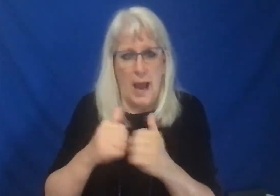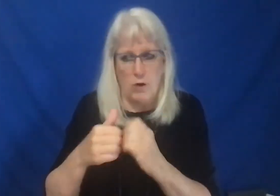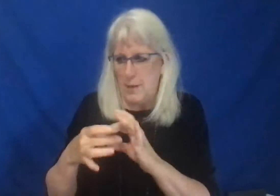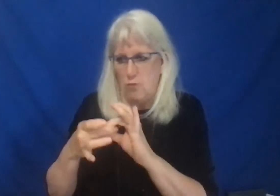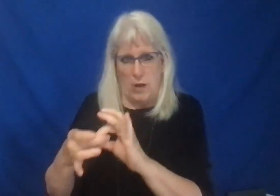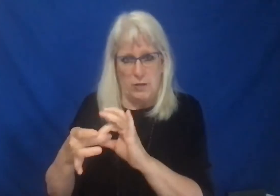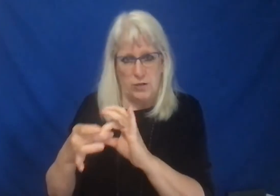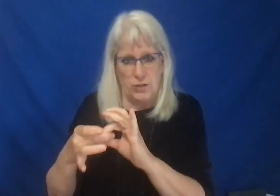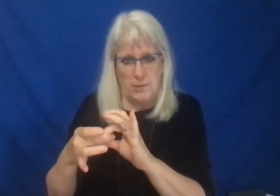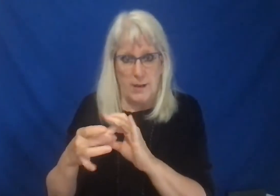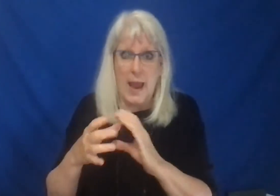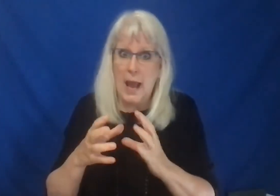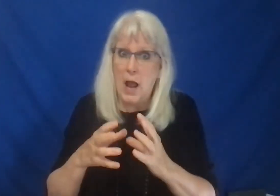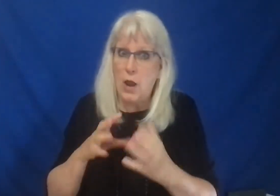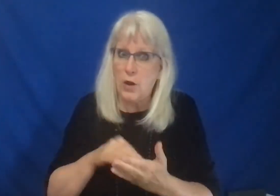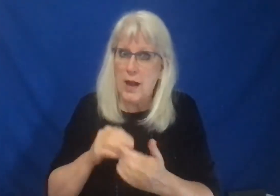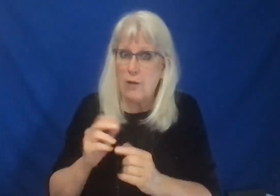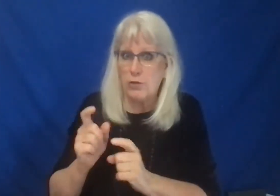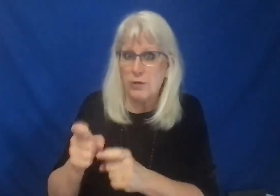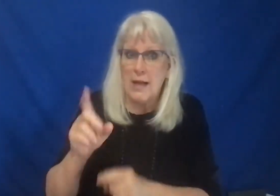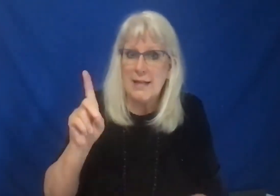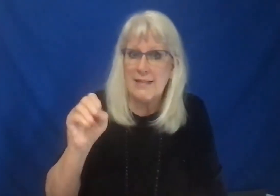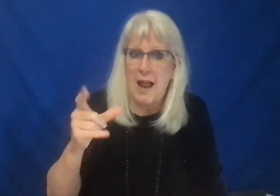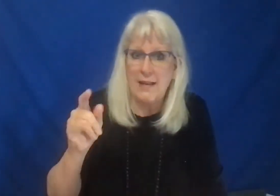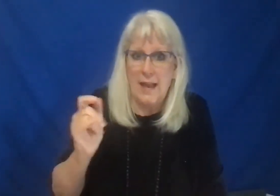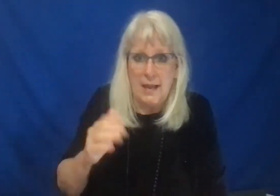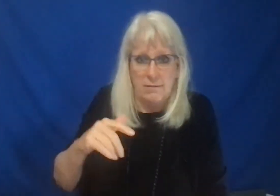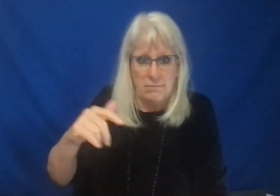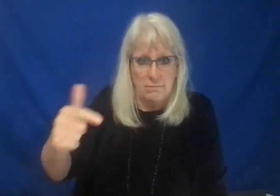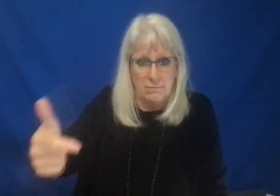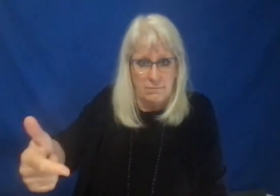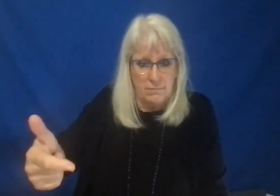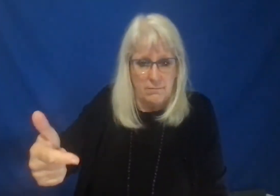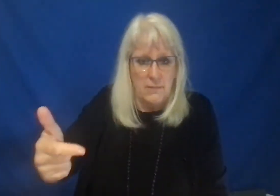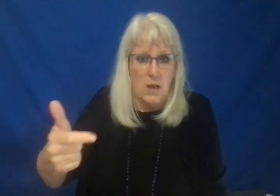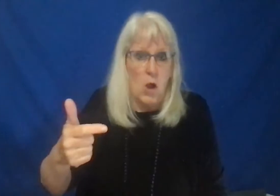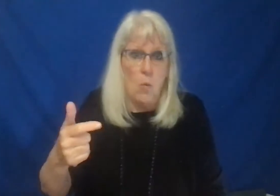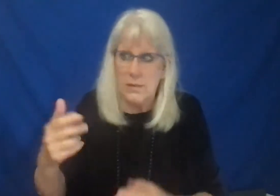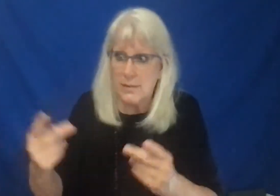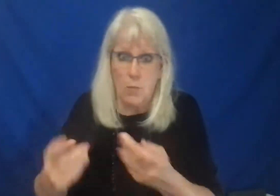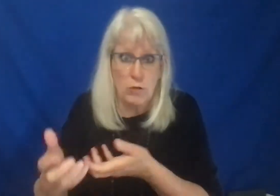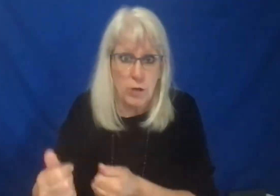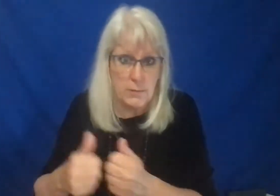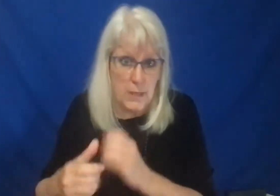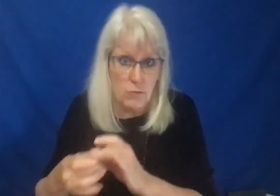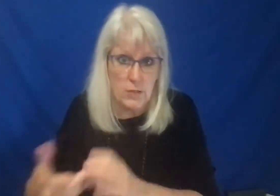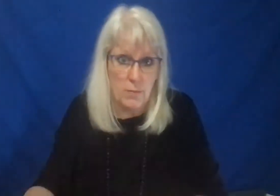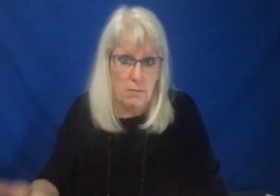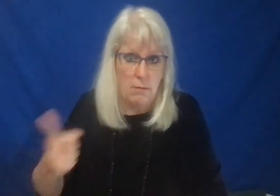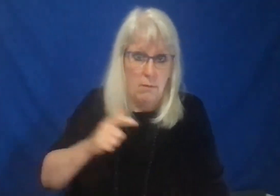how to delegate, when I am delegated to, when someone trusts me with relationship, it builds my self-esteem,